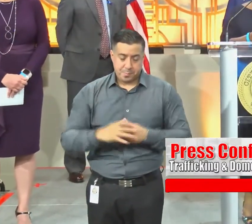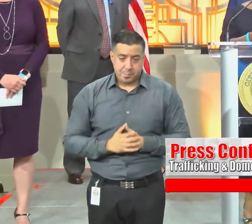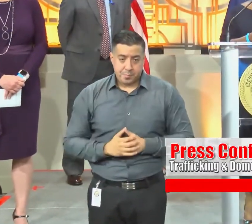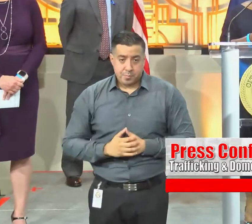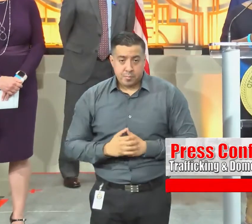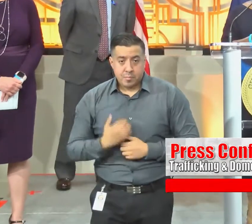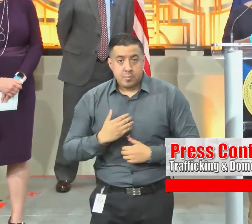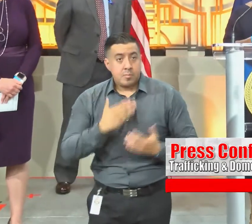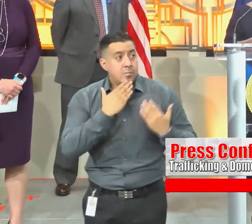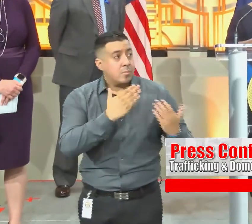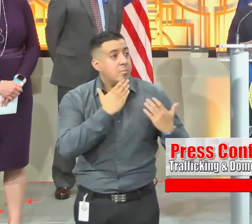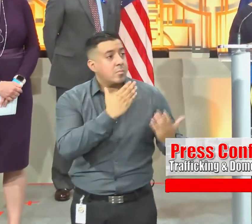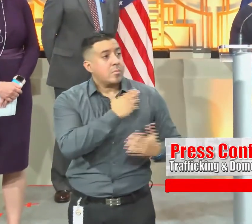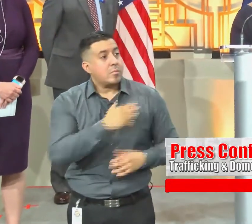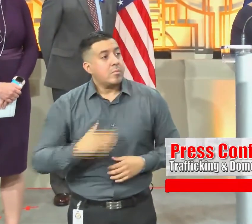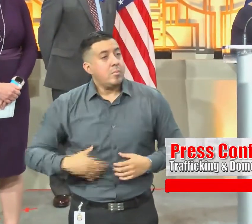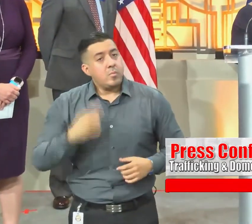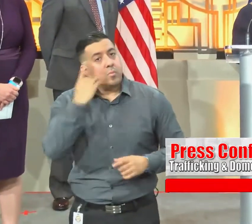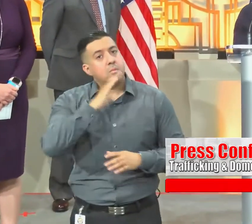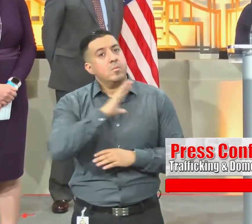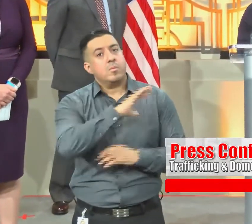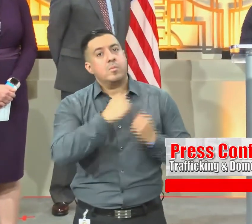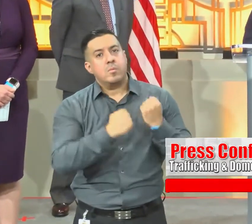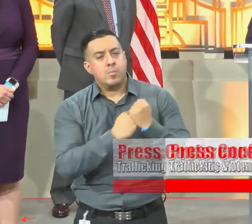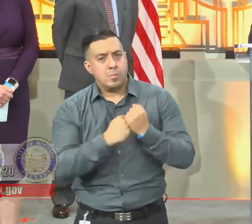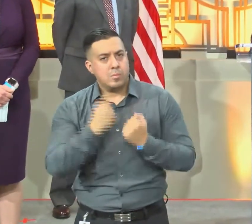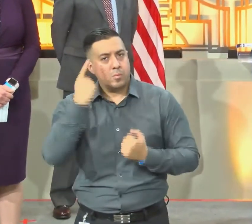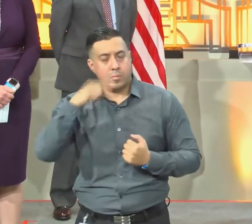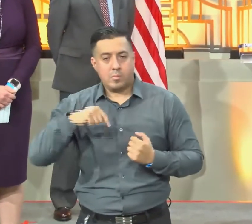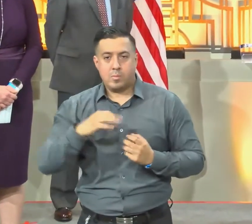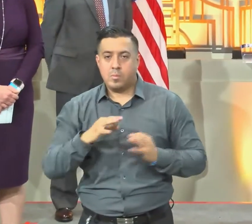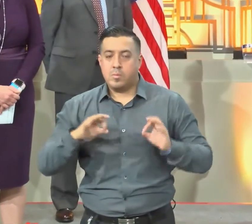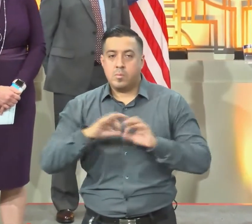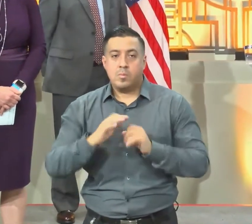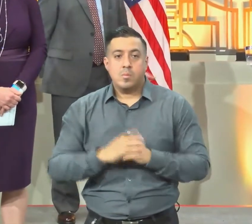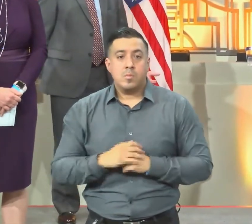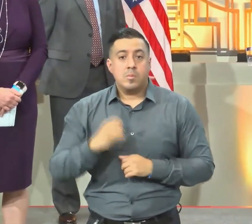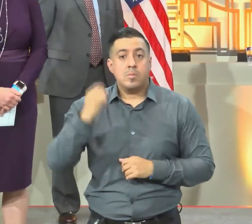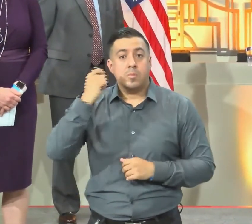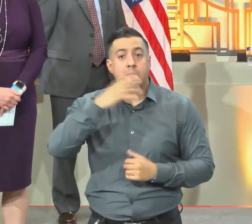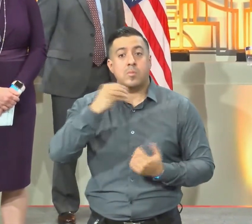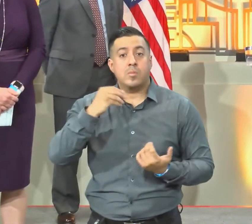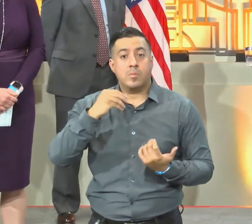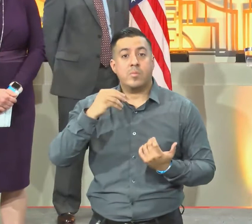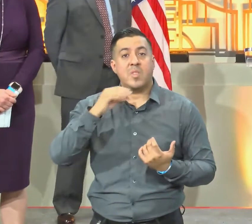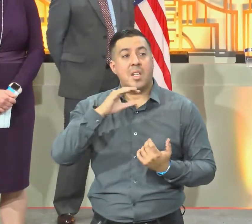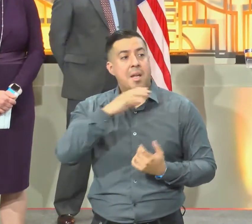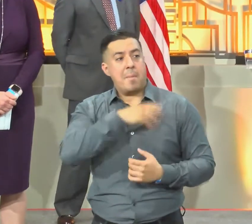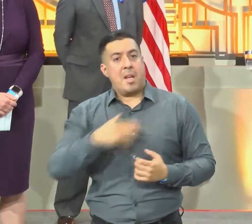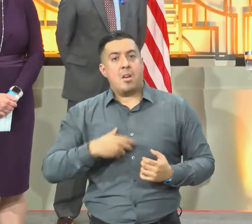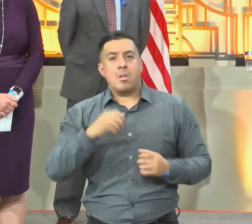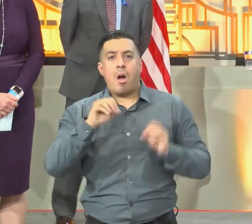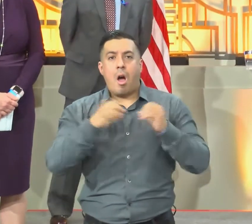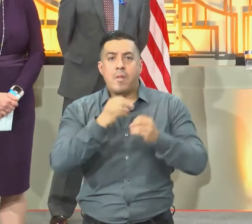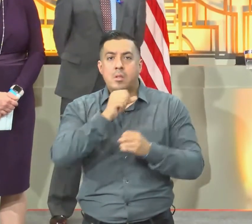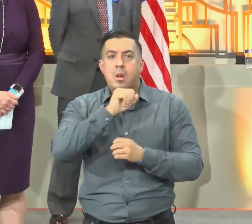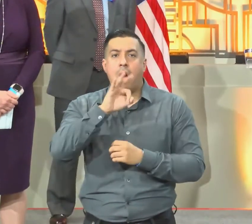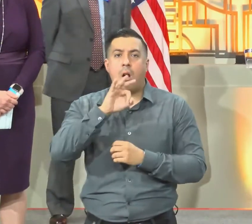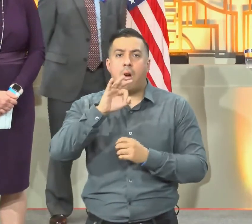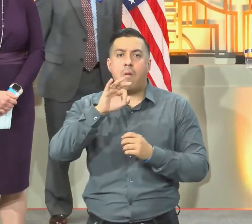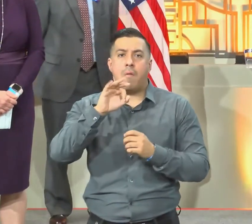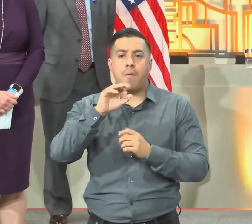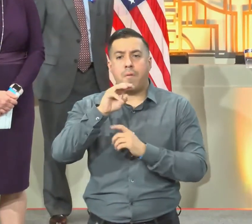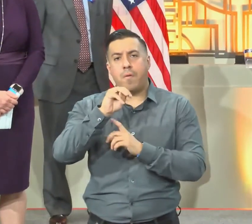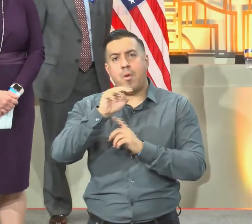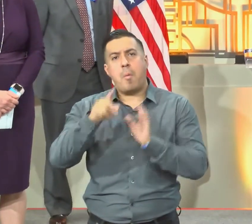Thank you to Mayor Sylvester Turner for supporting such important work. To Debbie McNulty in the Mayor's Office of Multicultural Affairs for connecting